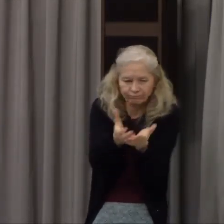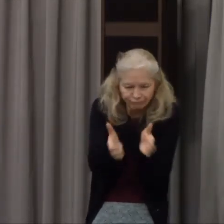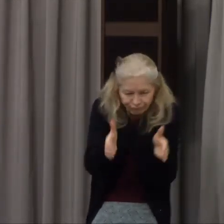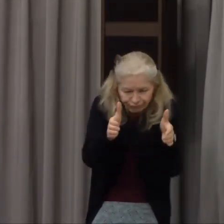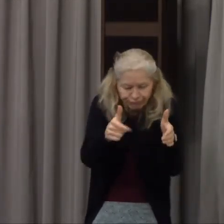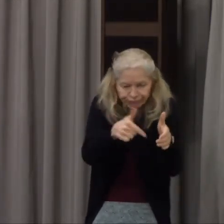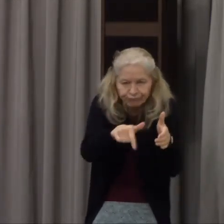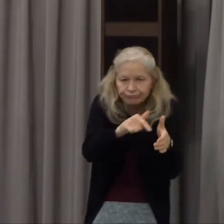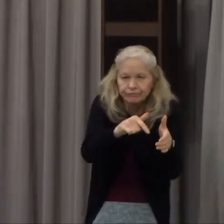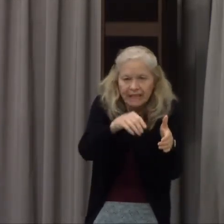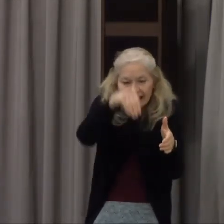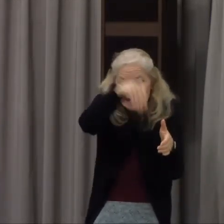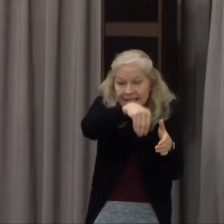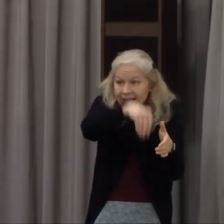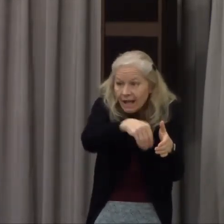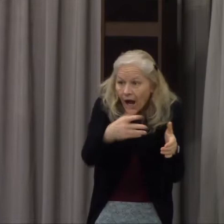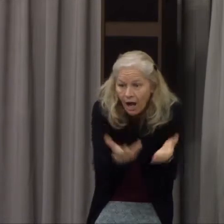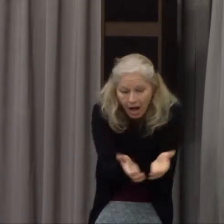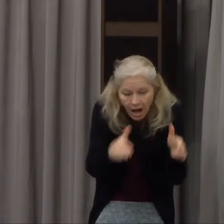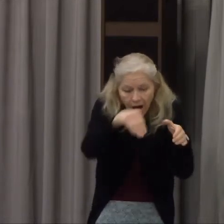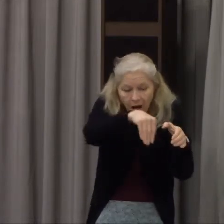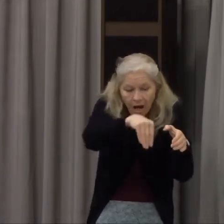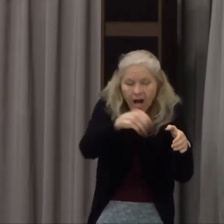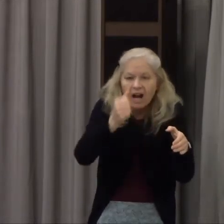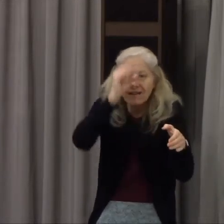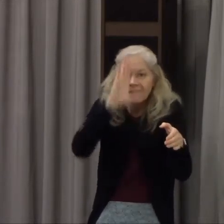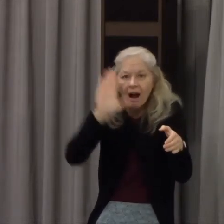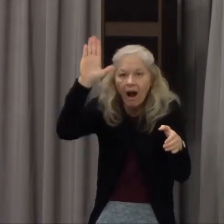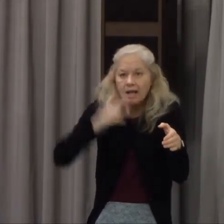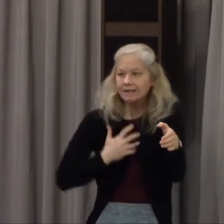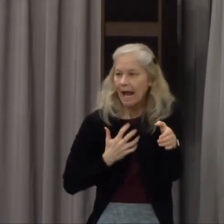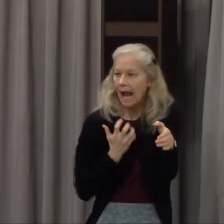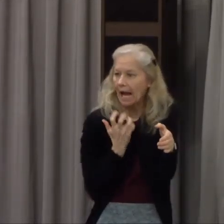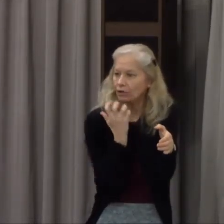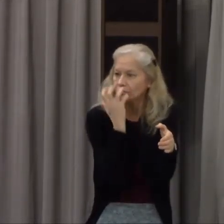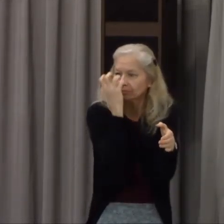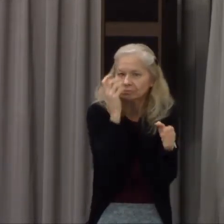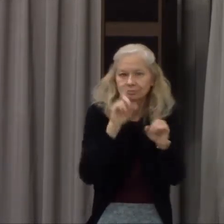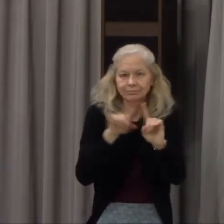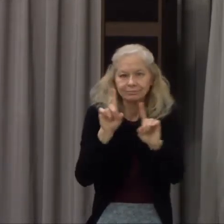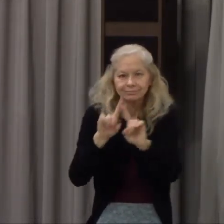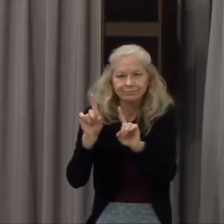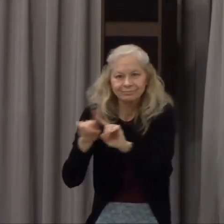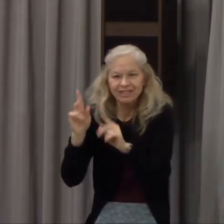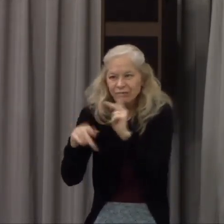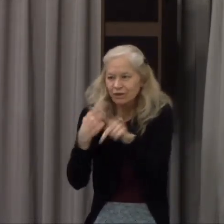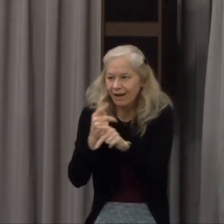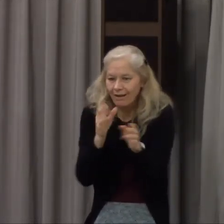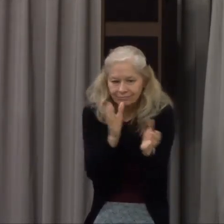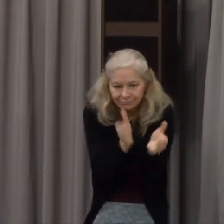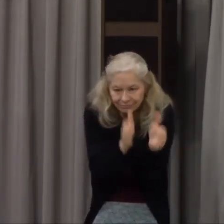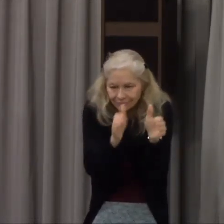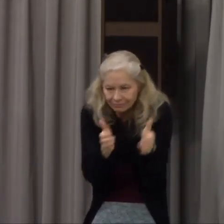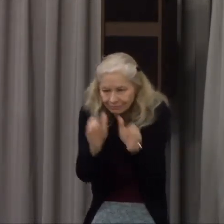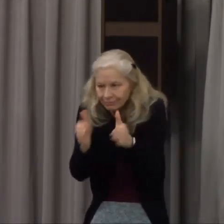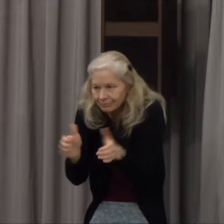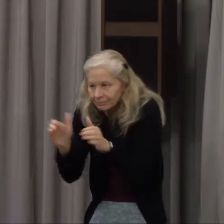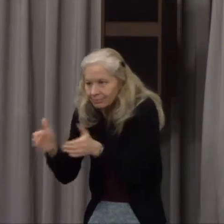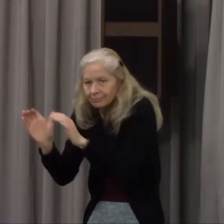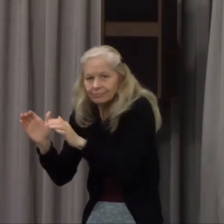temple having the seven plagues. What are they clothed with? Clothed in pure and white linen. Why is that? Because the